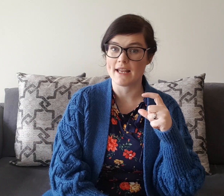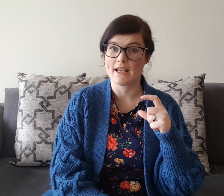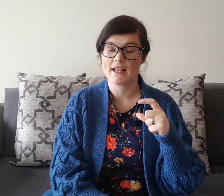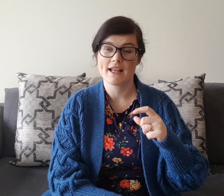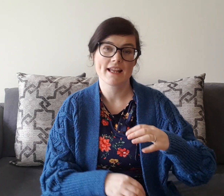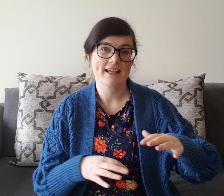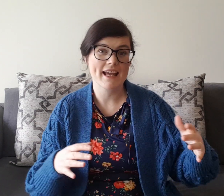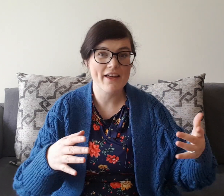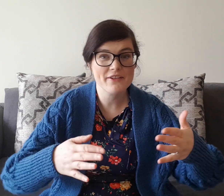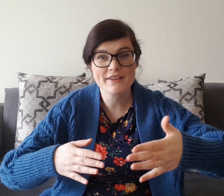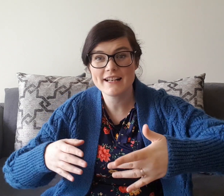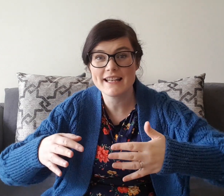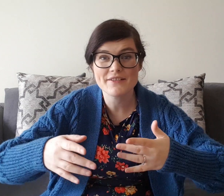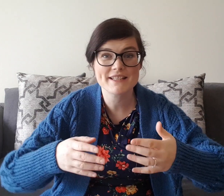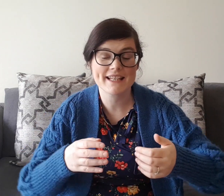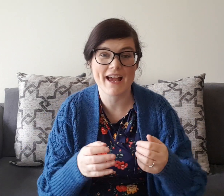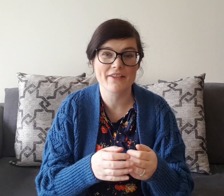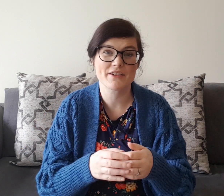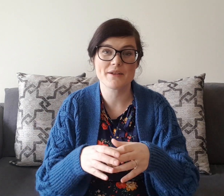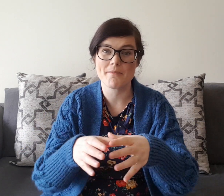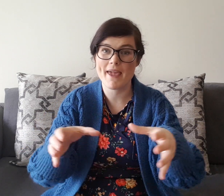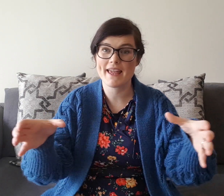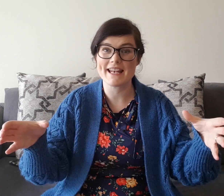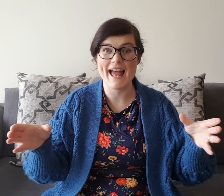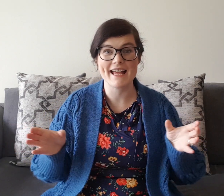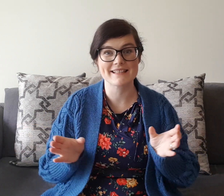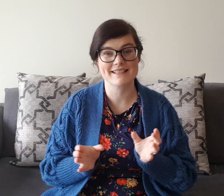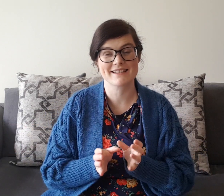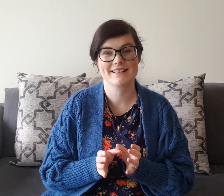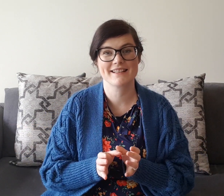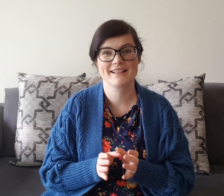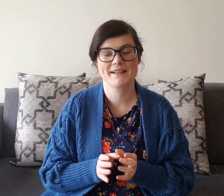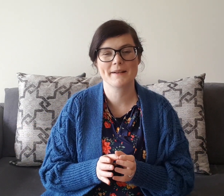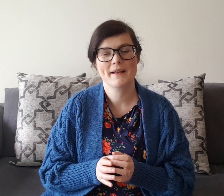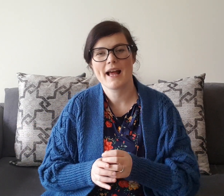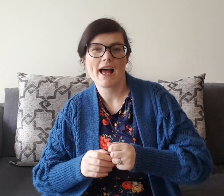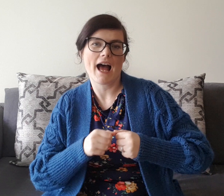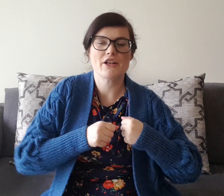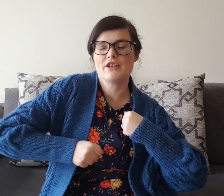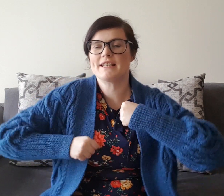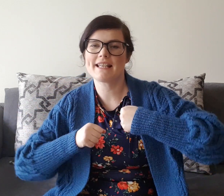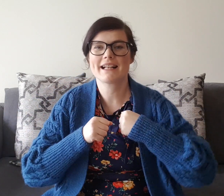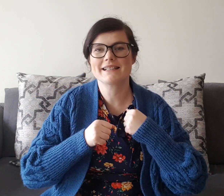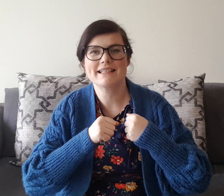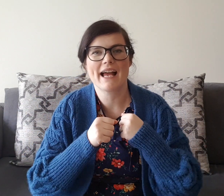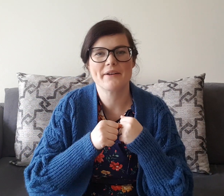Charlie gathered the leaves together to make a nest, and she settled down.